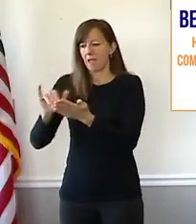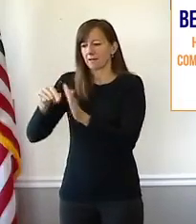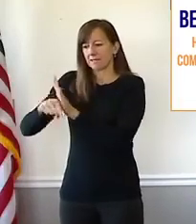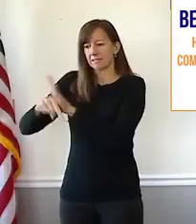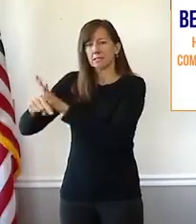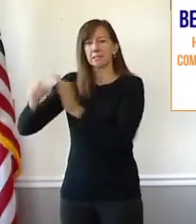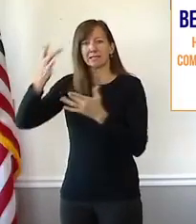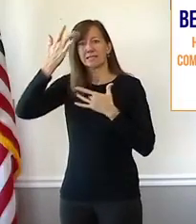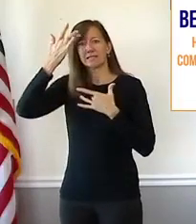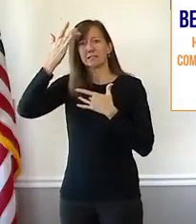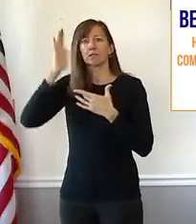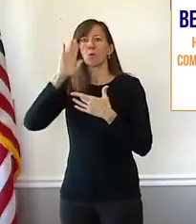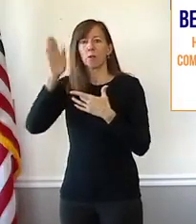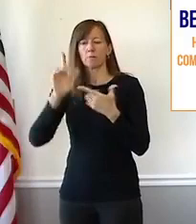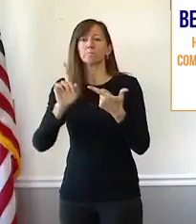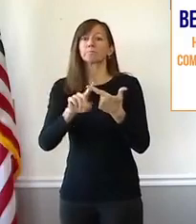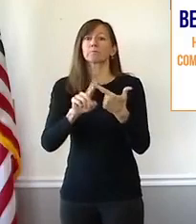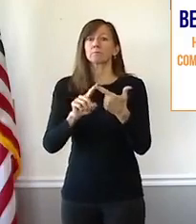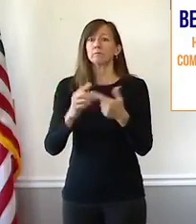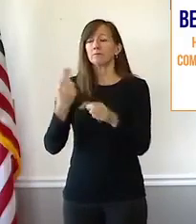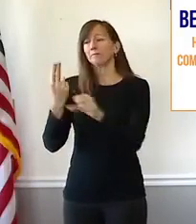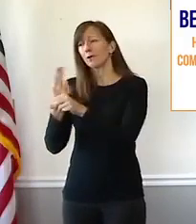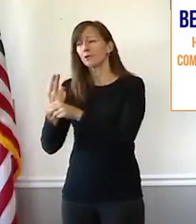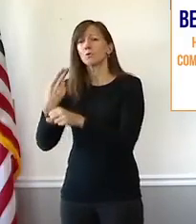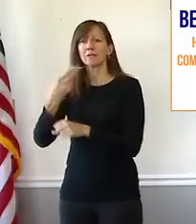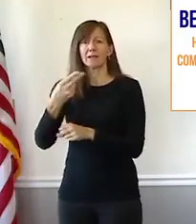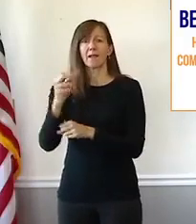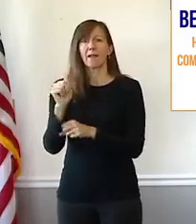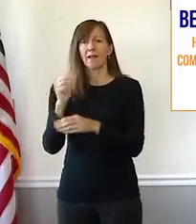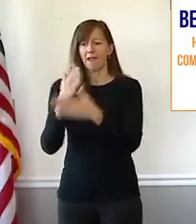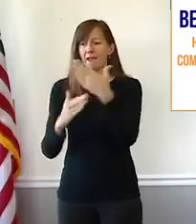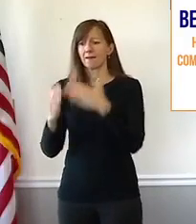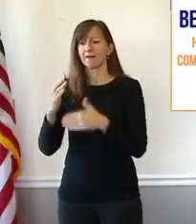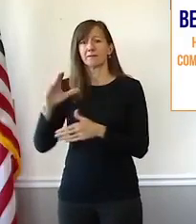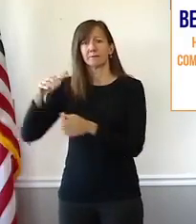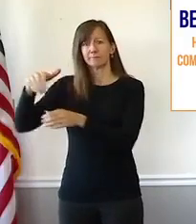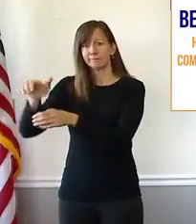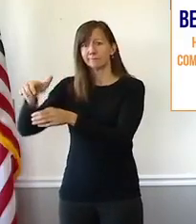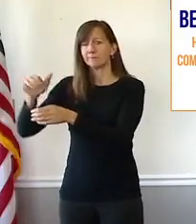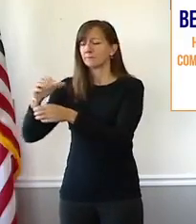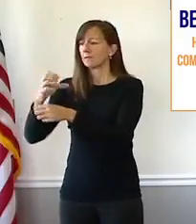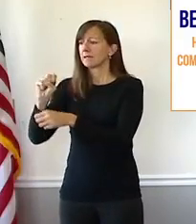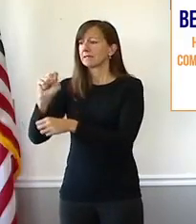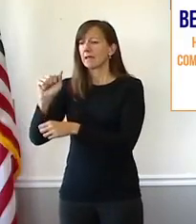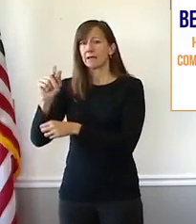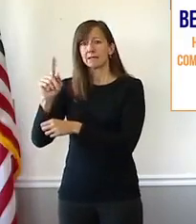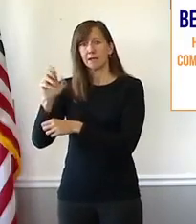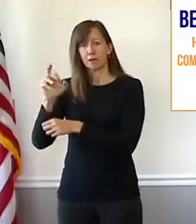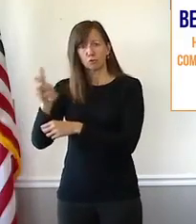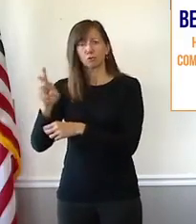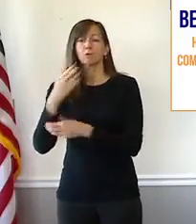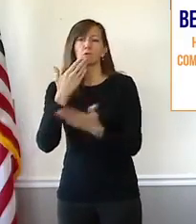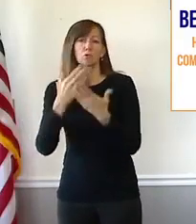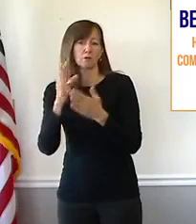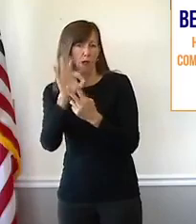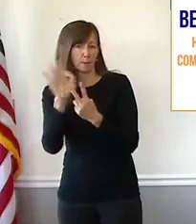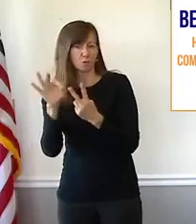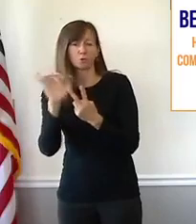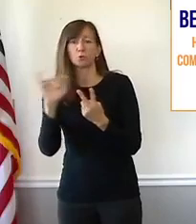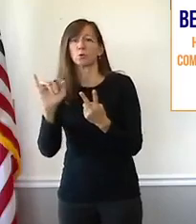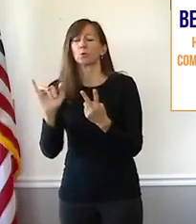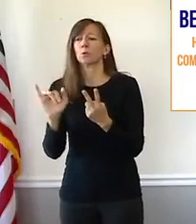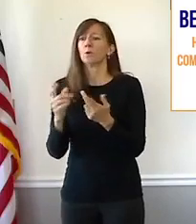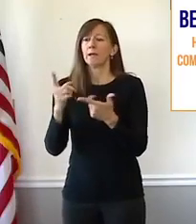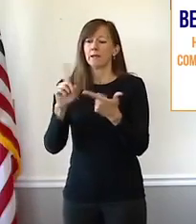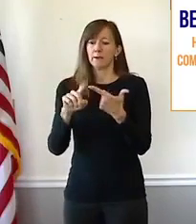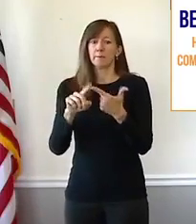disease. Using hand sanitizer is always a good option. And again, encouraging folks to engage in that physical distancing.